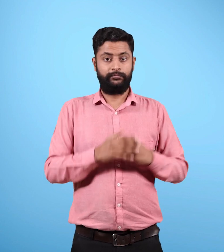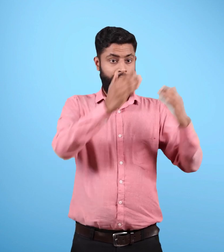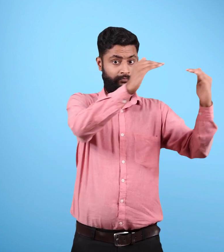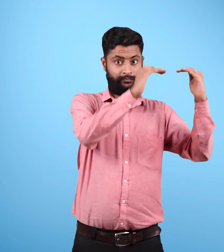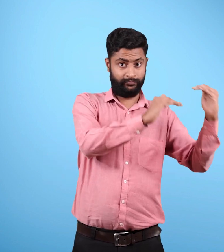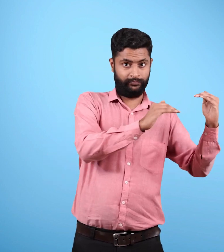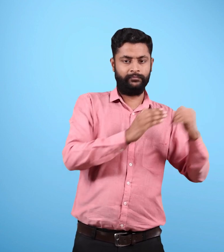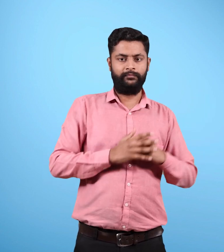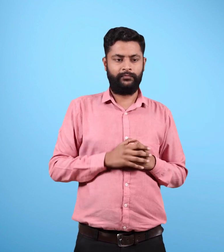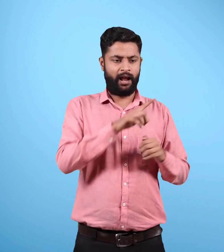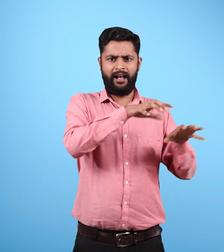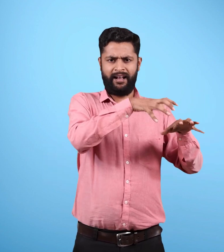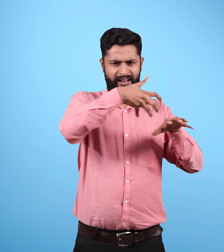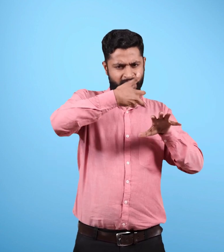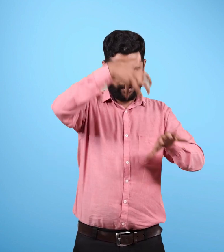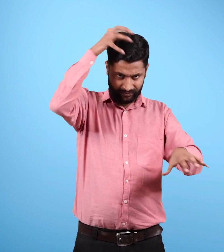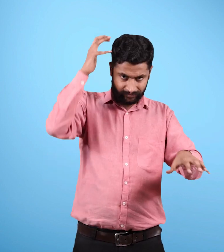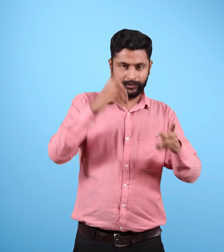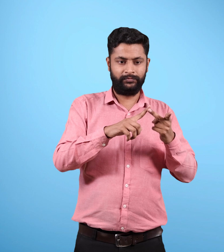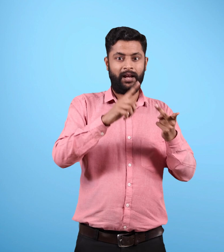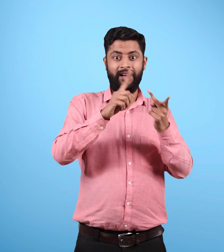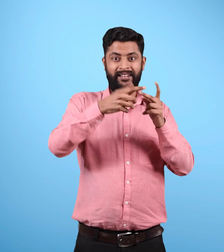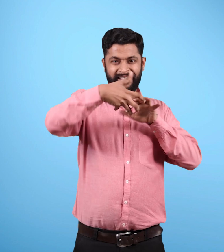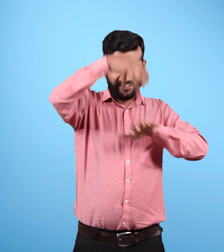Column A. Lions and tigers.